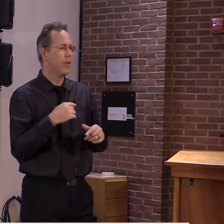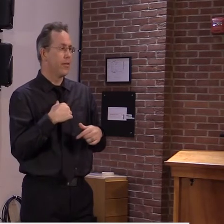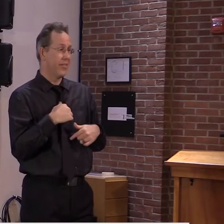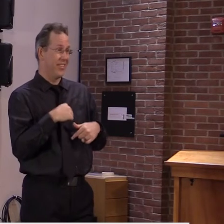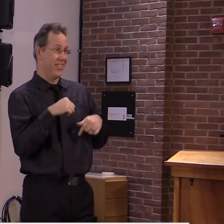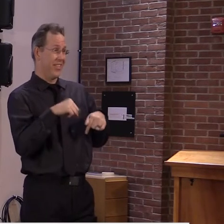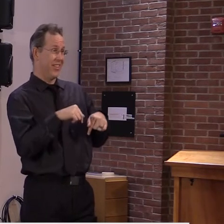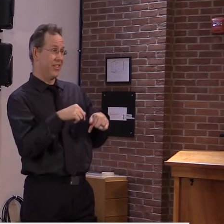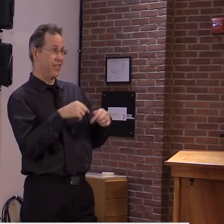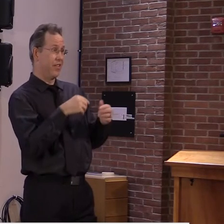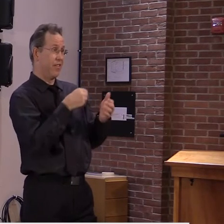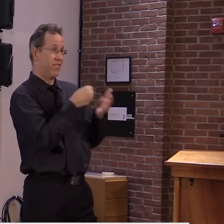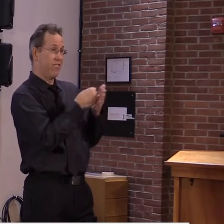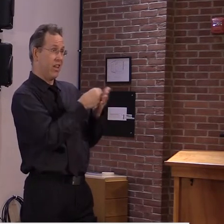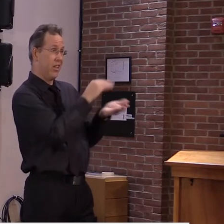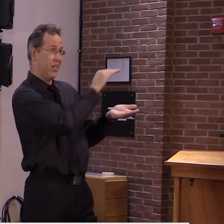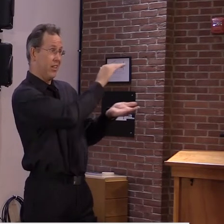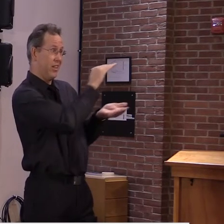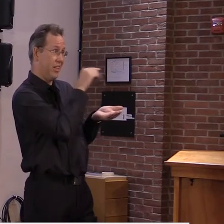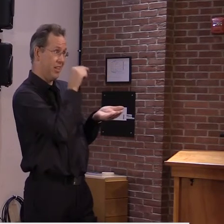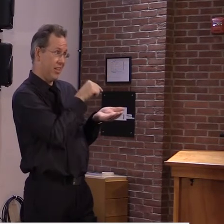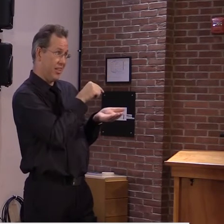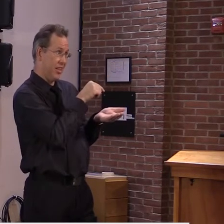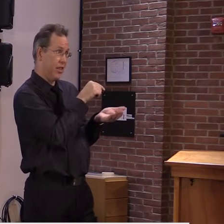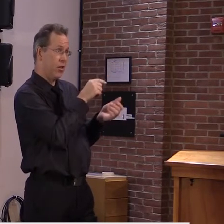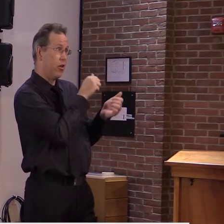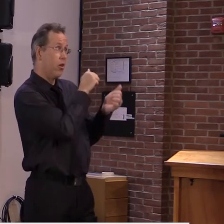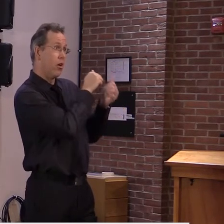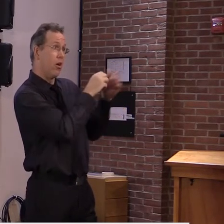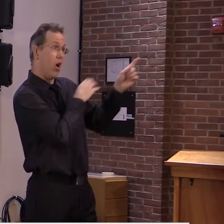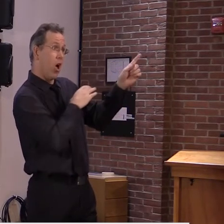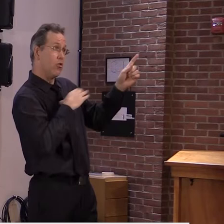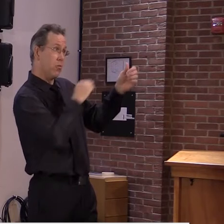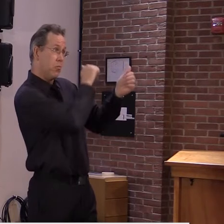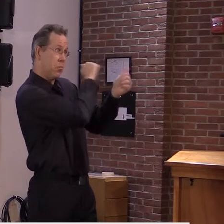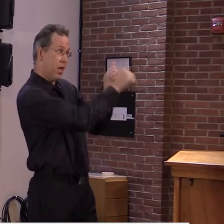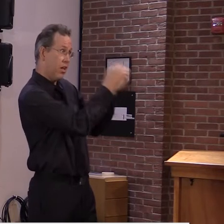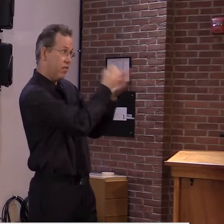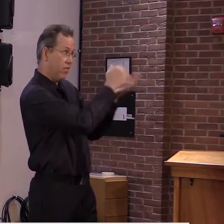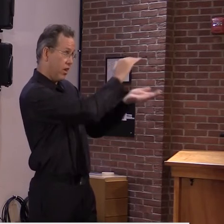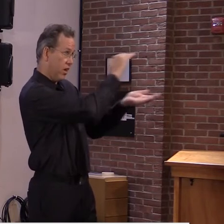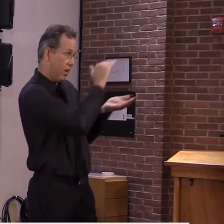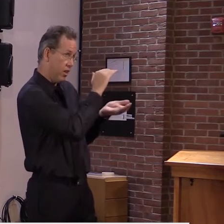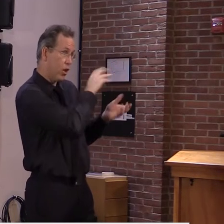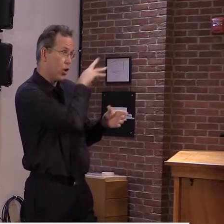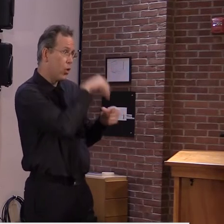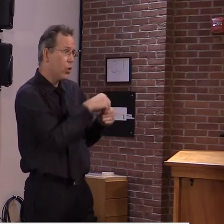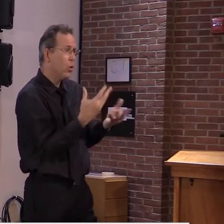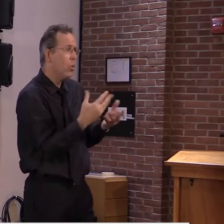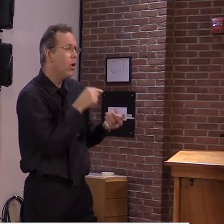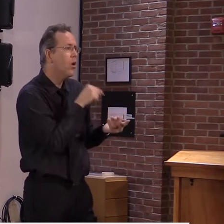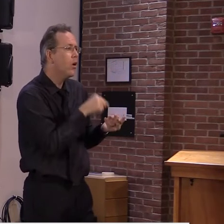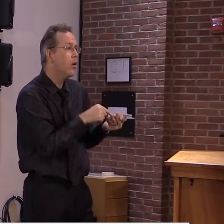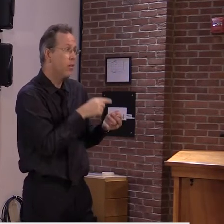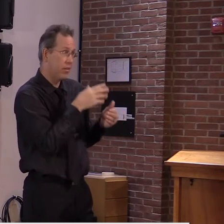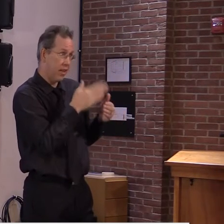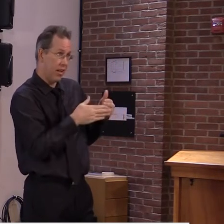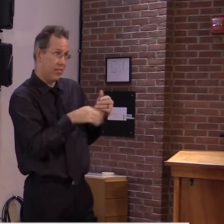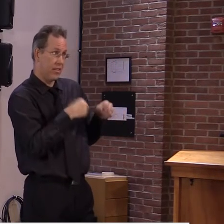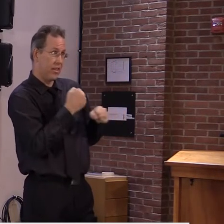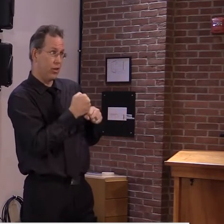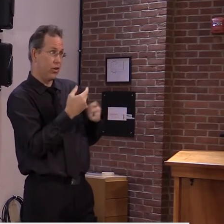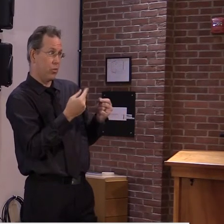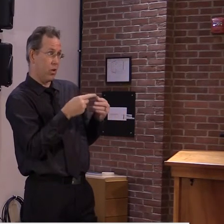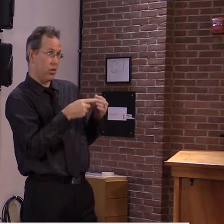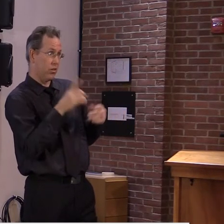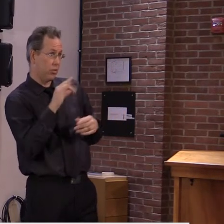this new package that was passed by Congress, whether it be retroactive back to the end date. You know, there's been one, at least